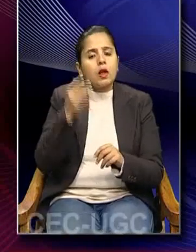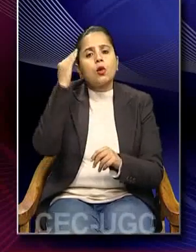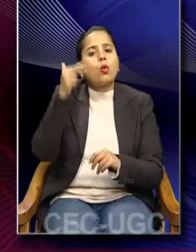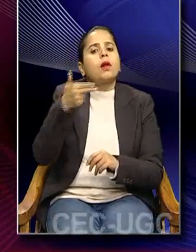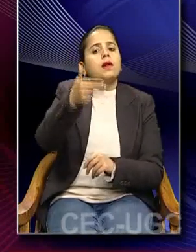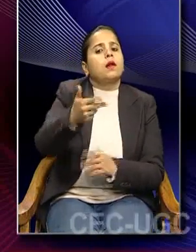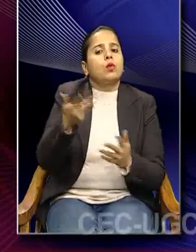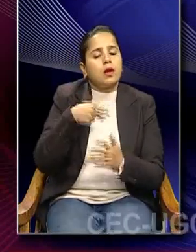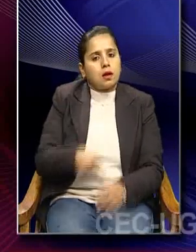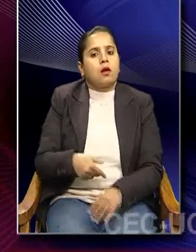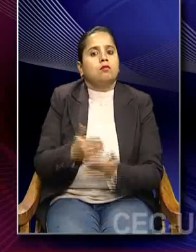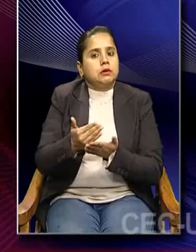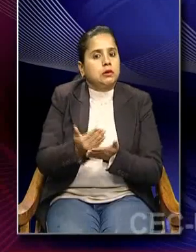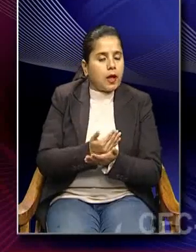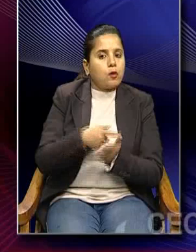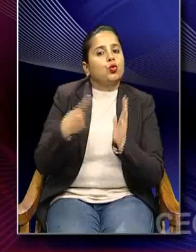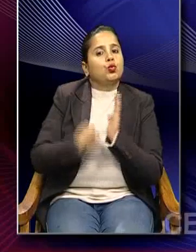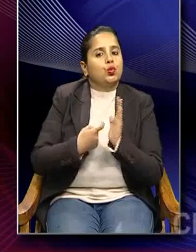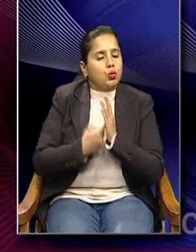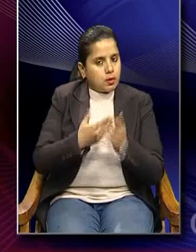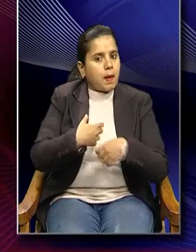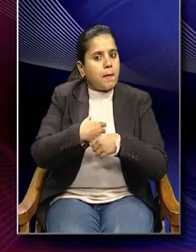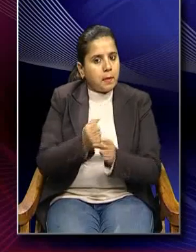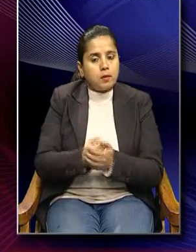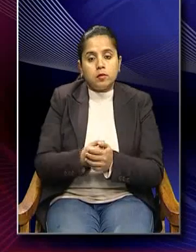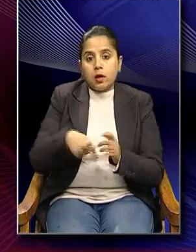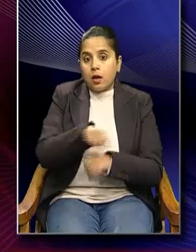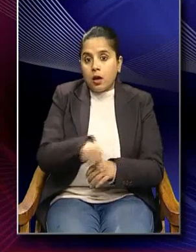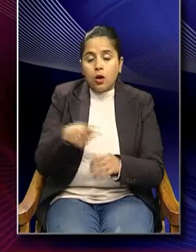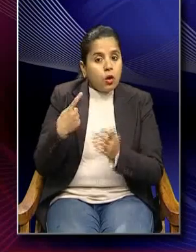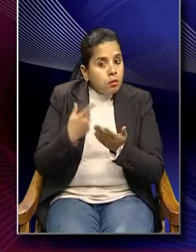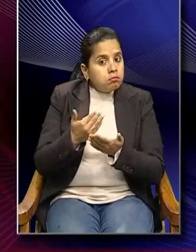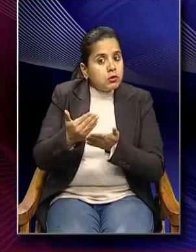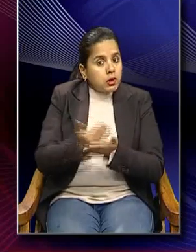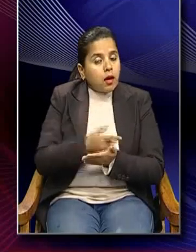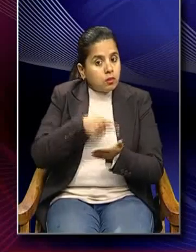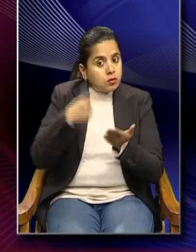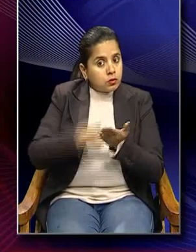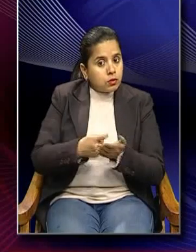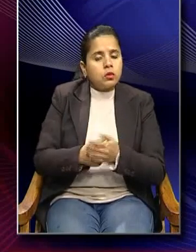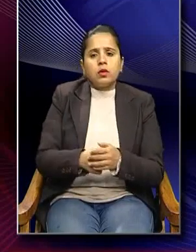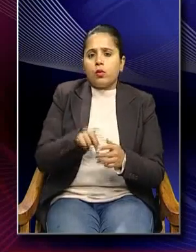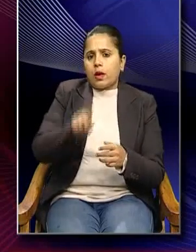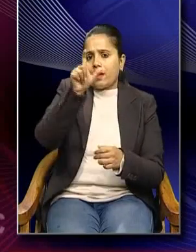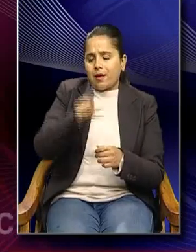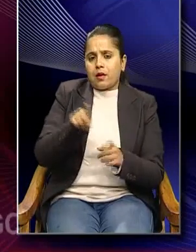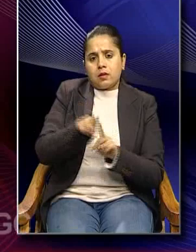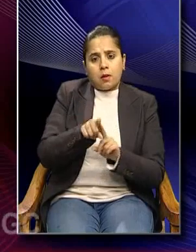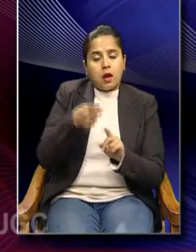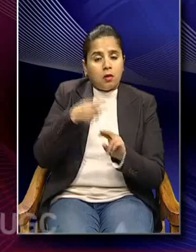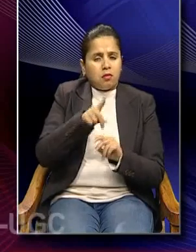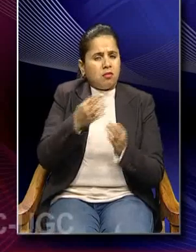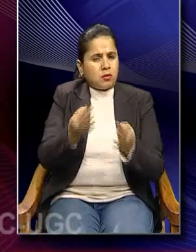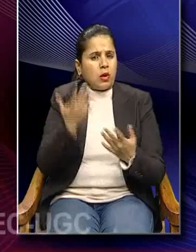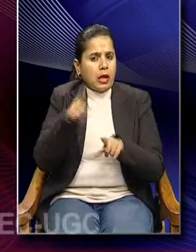as precautionary principle. Under the precautionary principle, one of the very